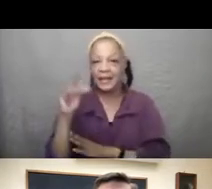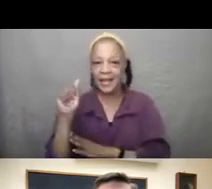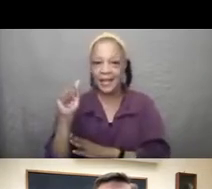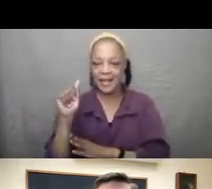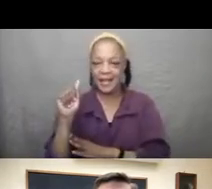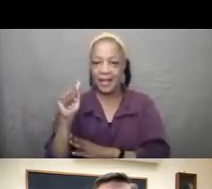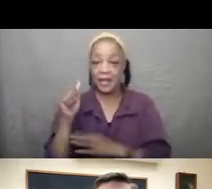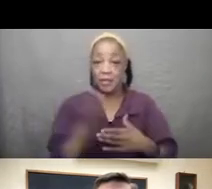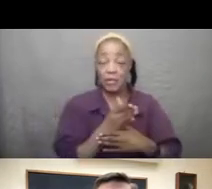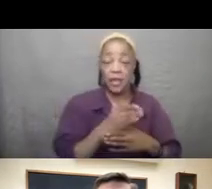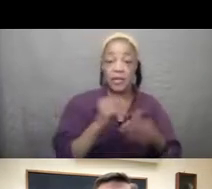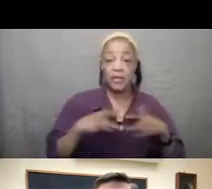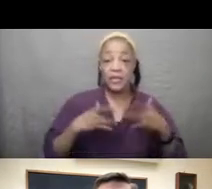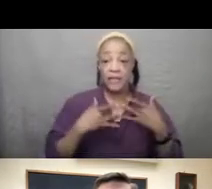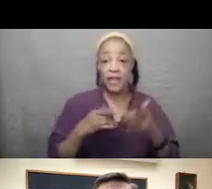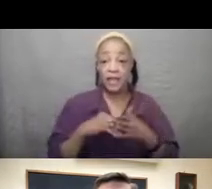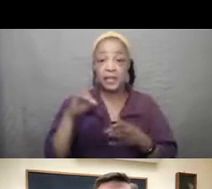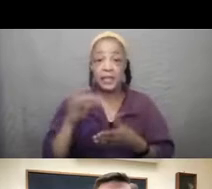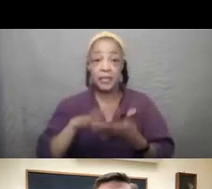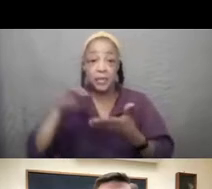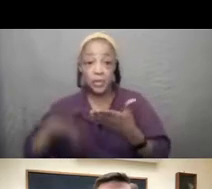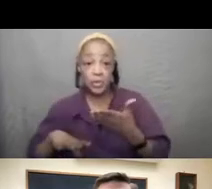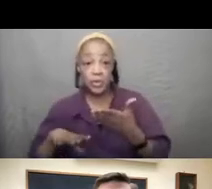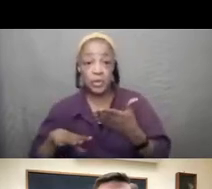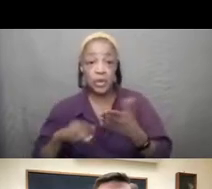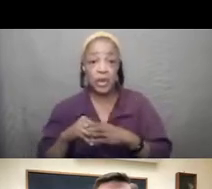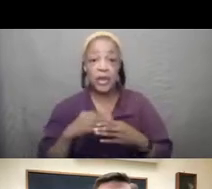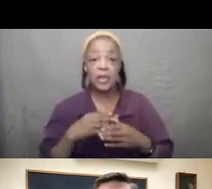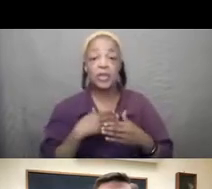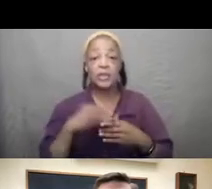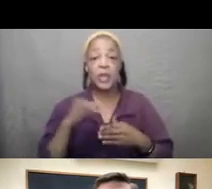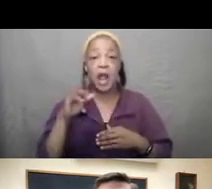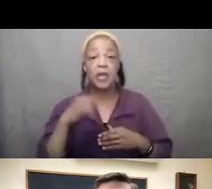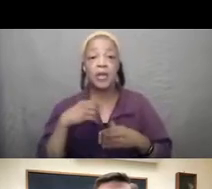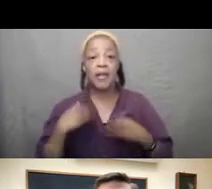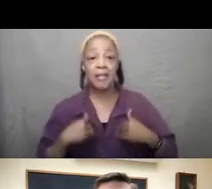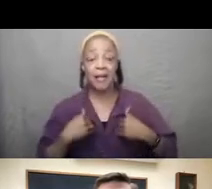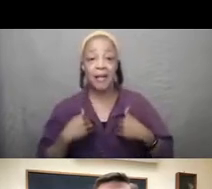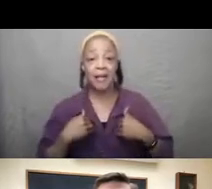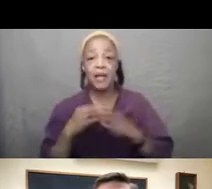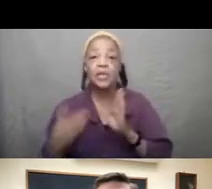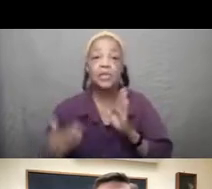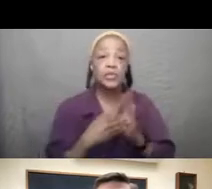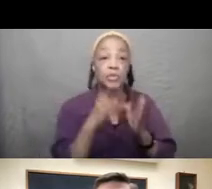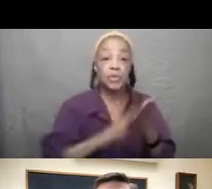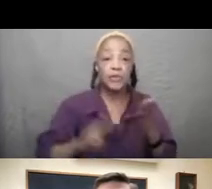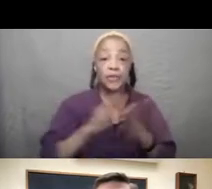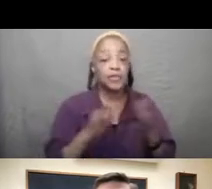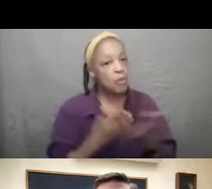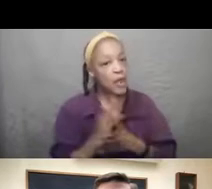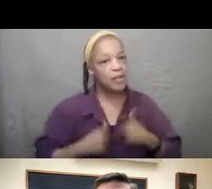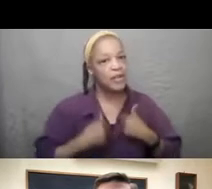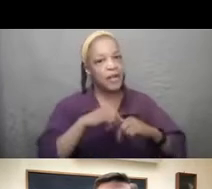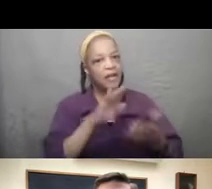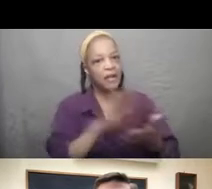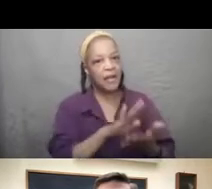disabled Berkeley student named Ed Roberts, who used an iron lung and a wheelchair, sued the university for the right to live on campus like other